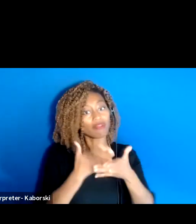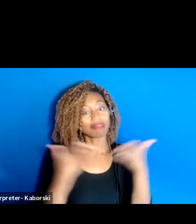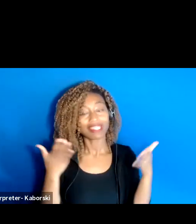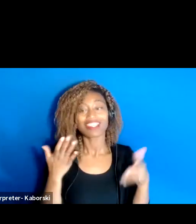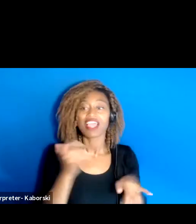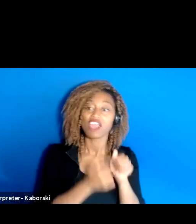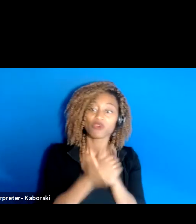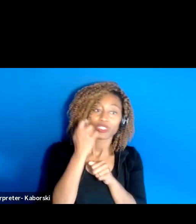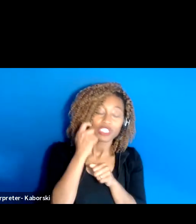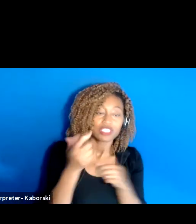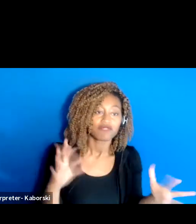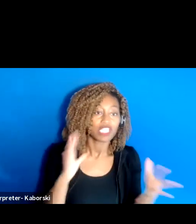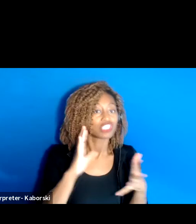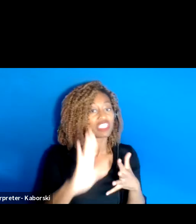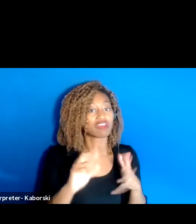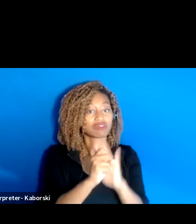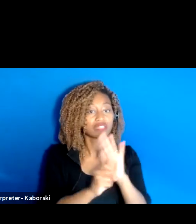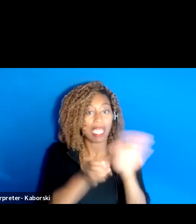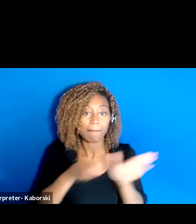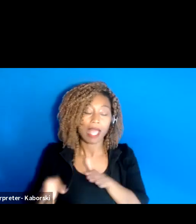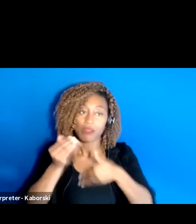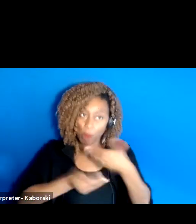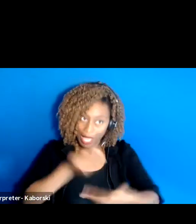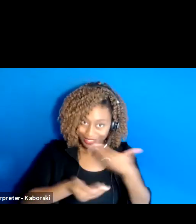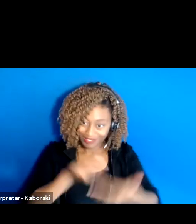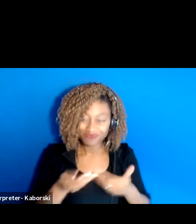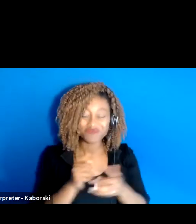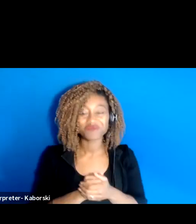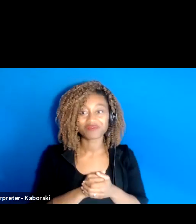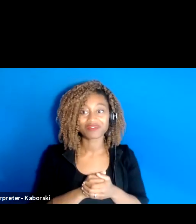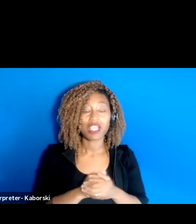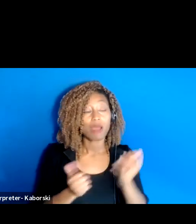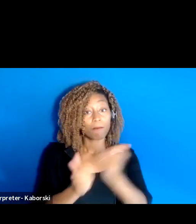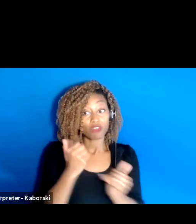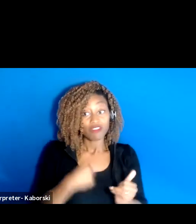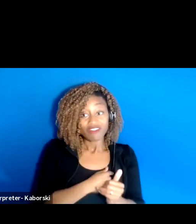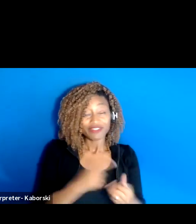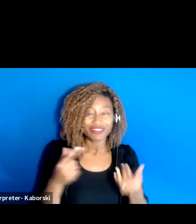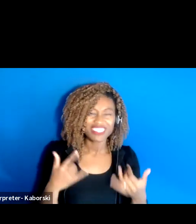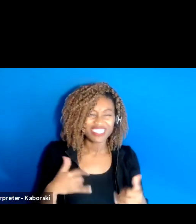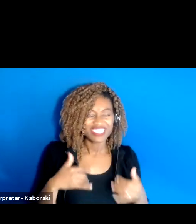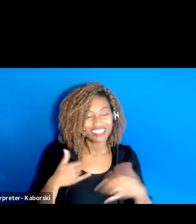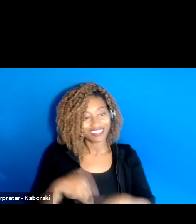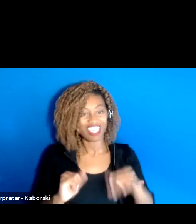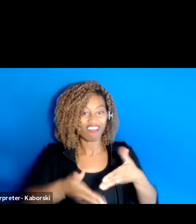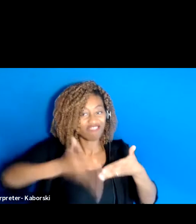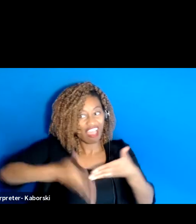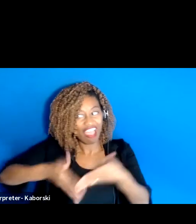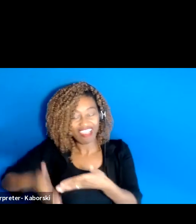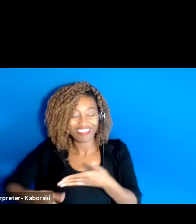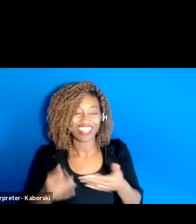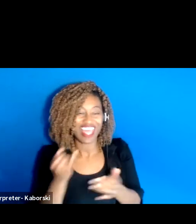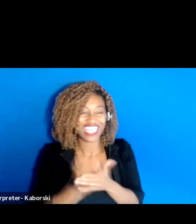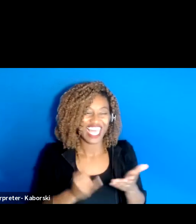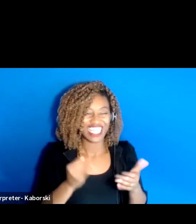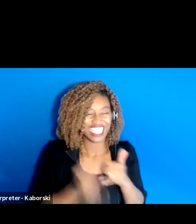through their state planning process. Some of us, most of us, are still finalizing and making a couple corrections,